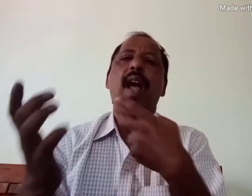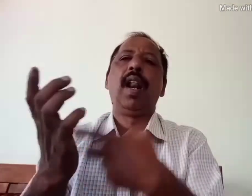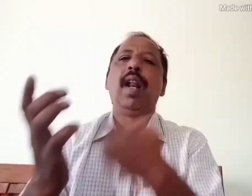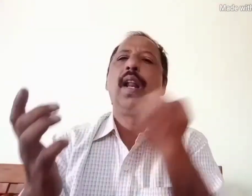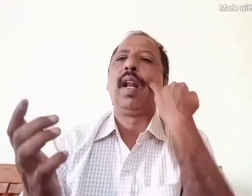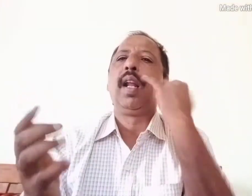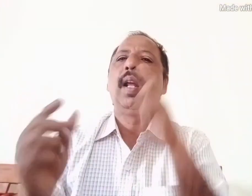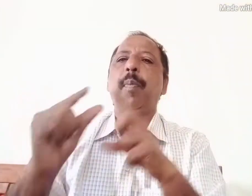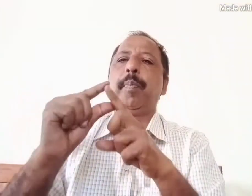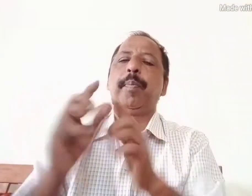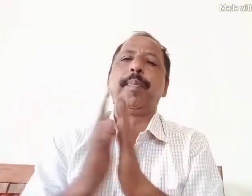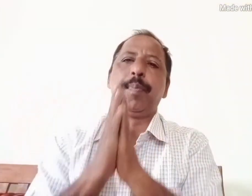Thank you very